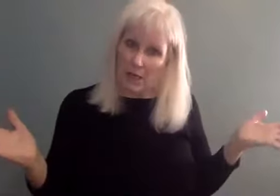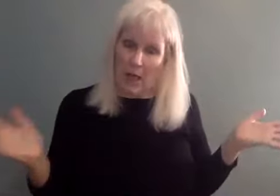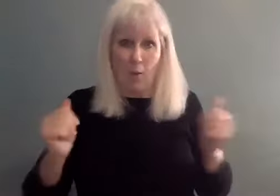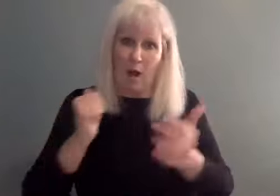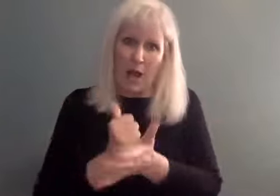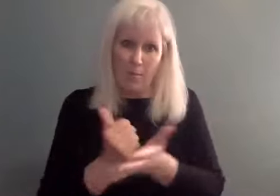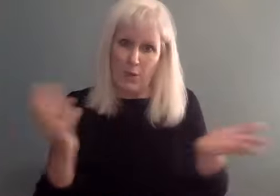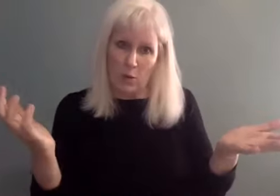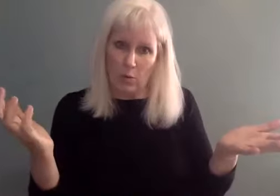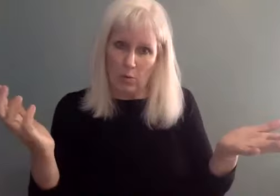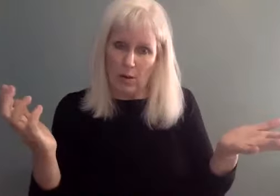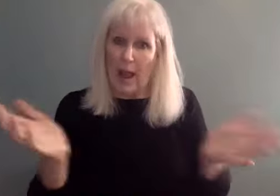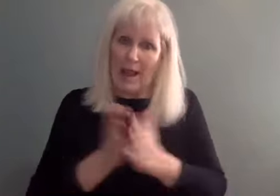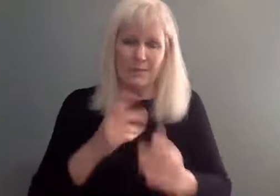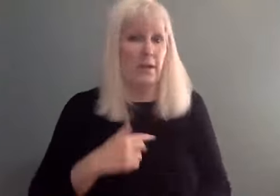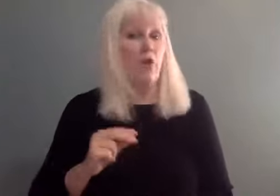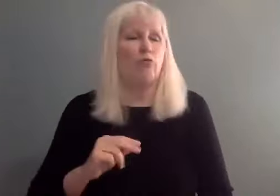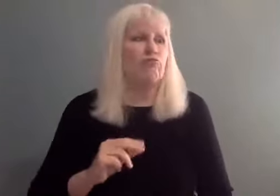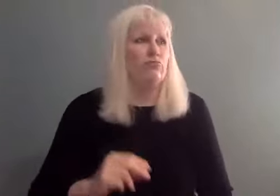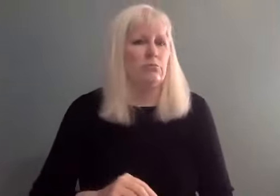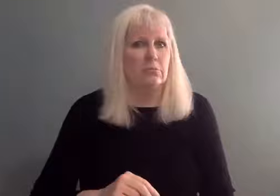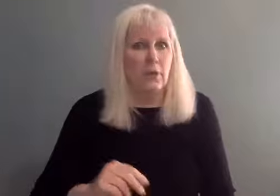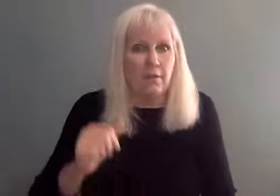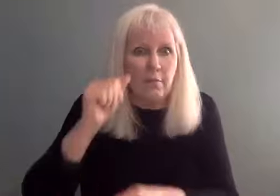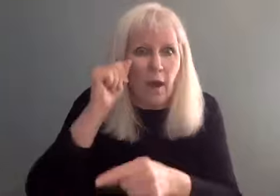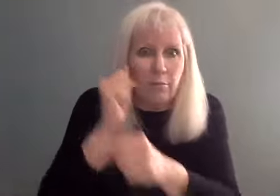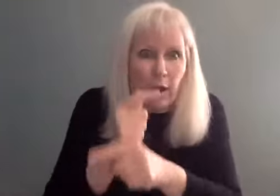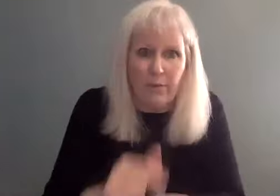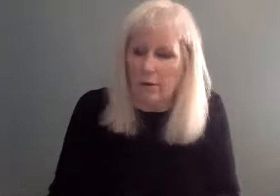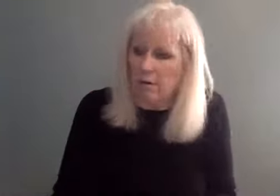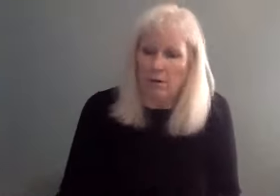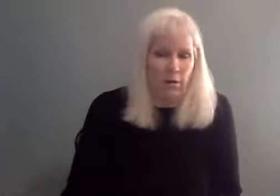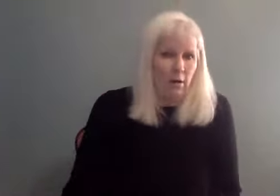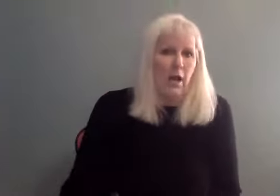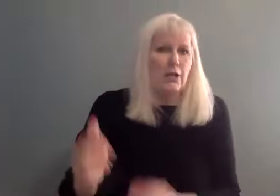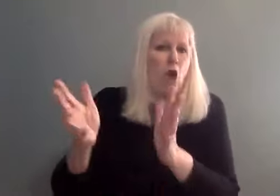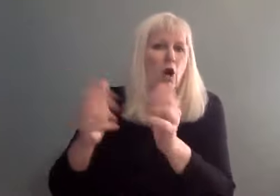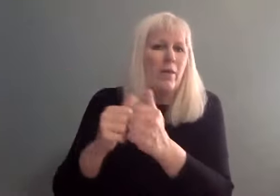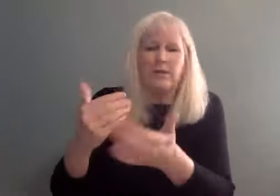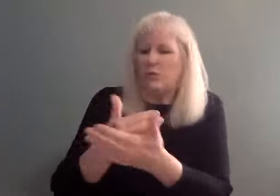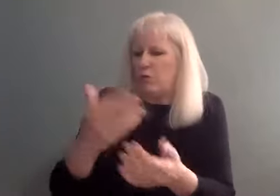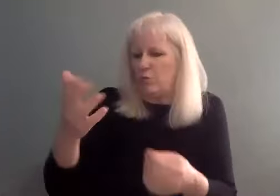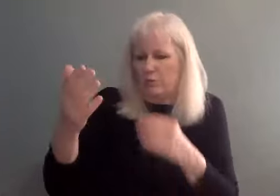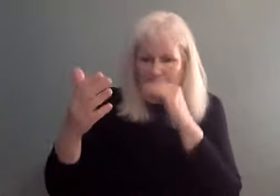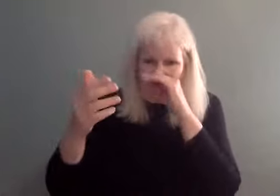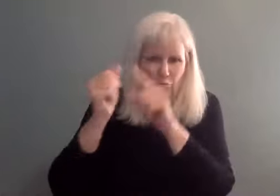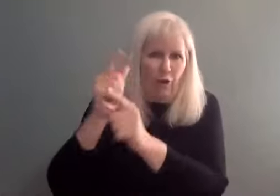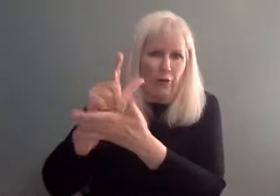Ask me." No. And then my brother, that was it. He's talking to his new brother-in-law about